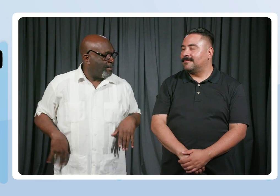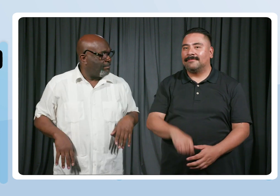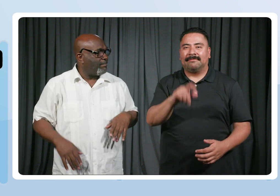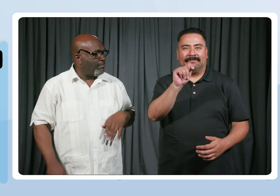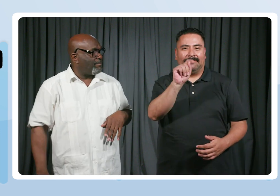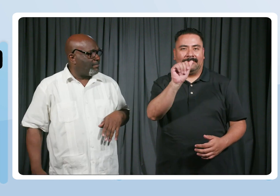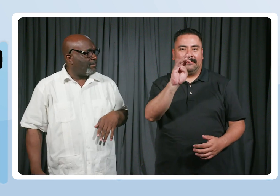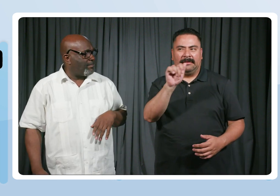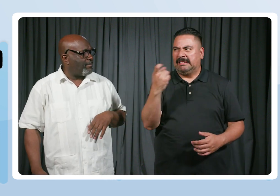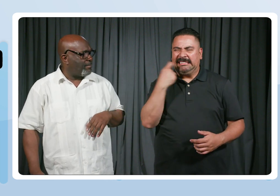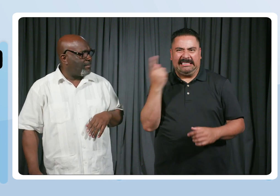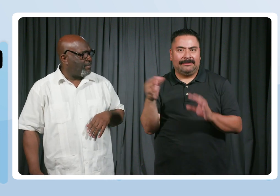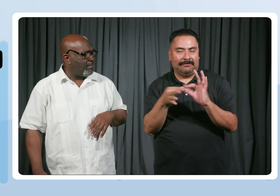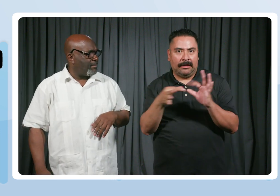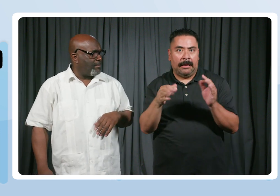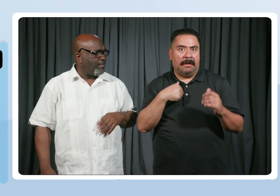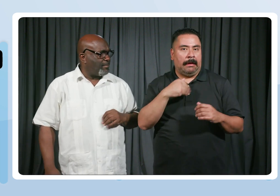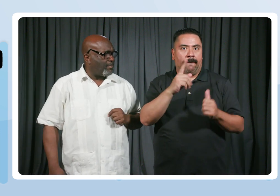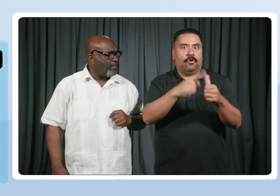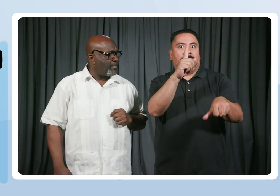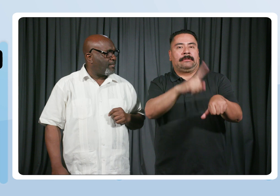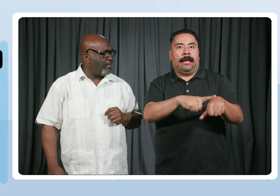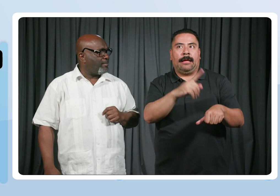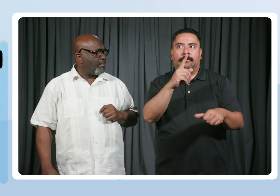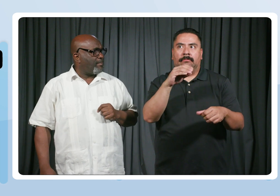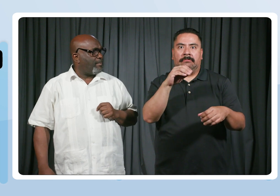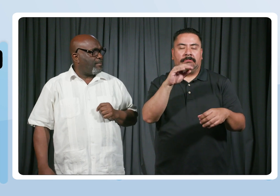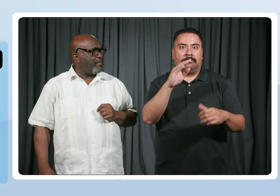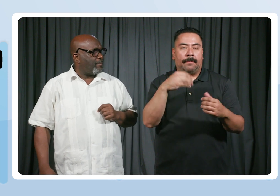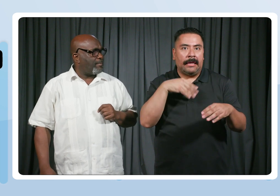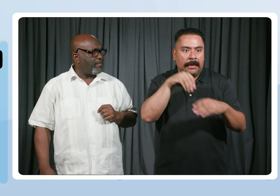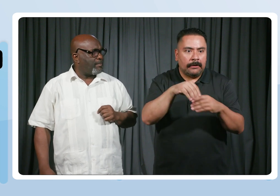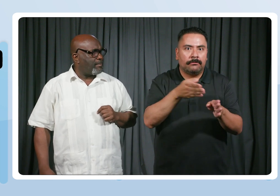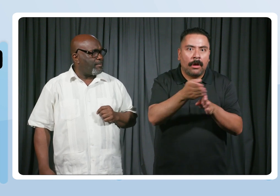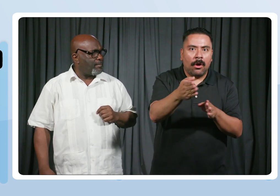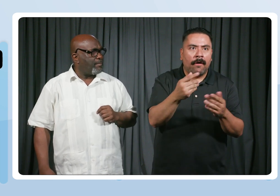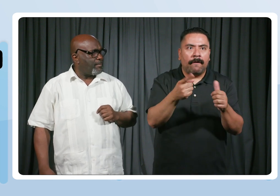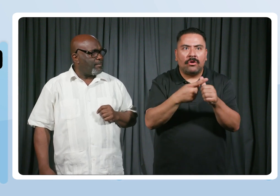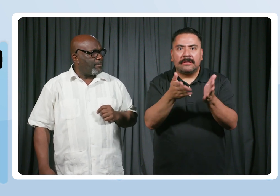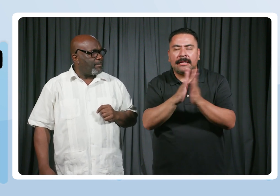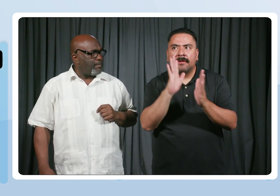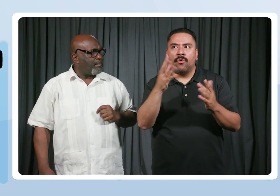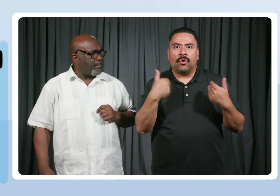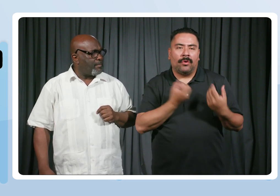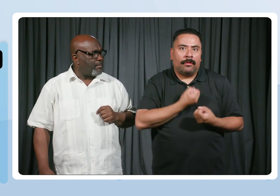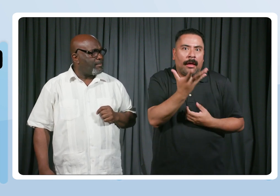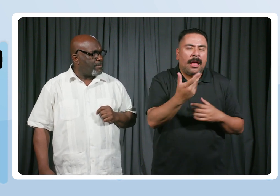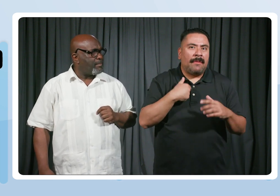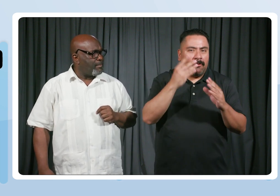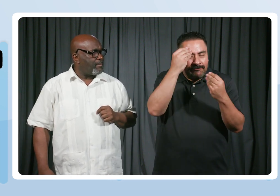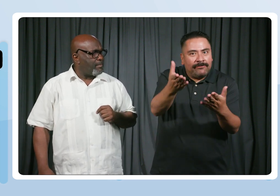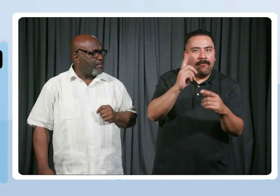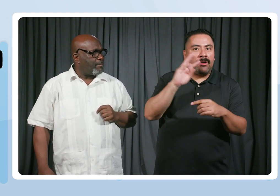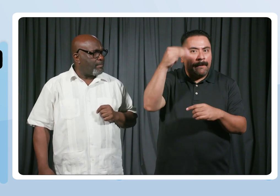was saying, I've never been in a space where we were asking for youth voice and kind of listening to that. And I feel like I'm going to do a shameless plug for the Mayor's Youth Commission. It